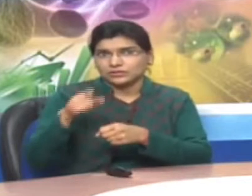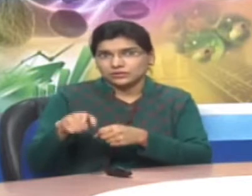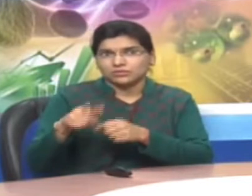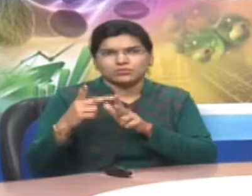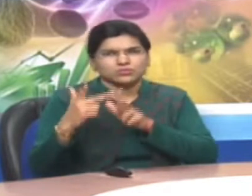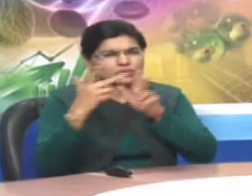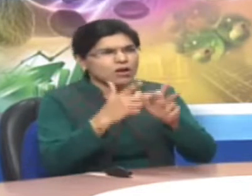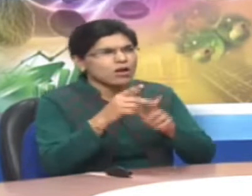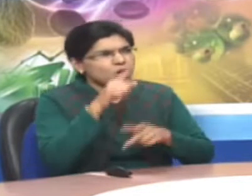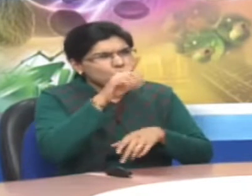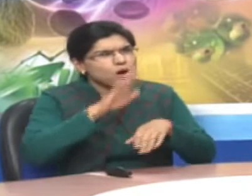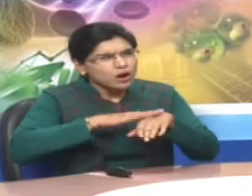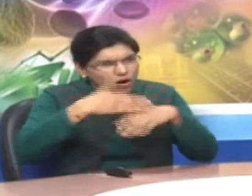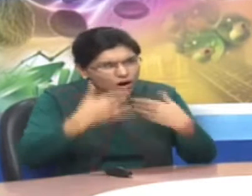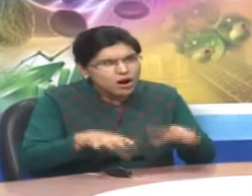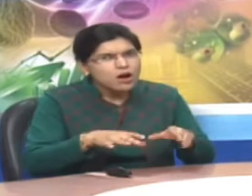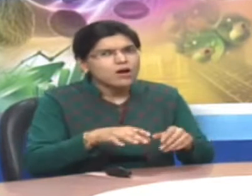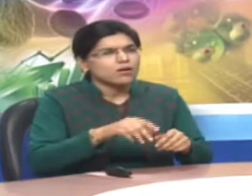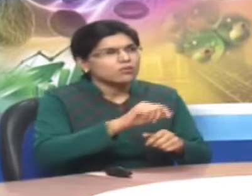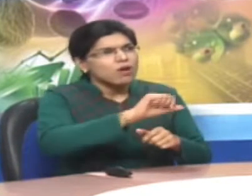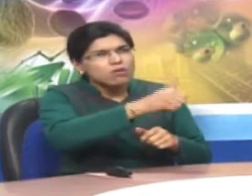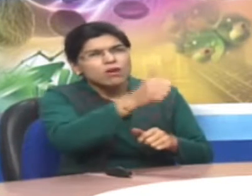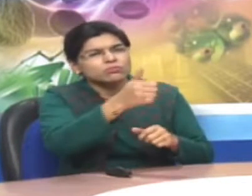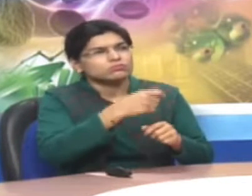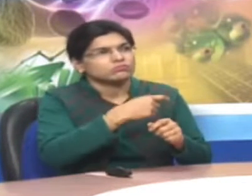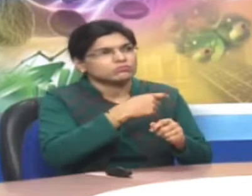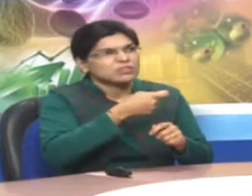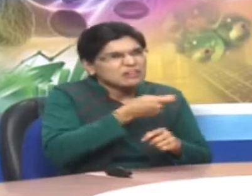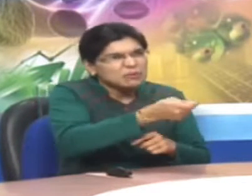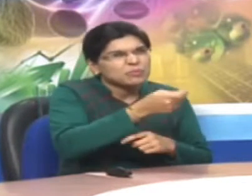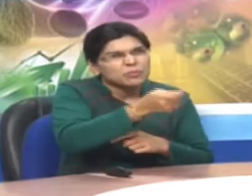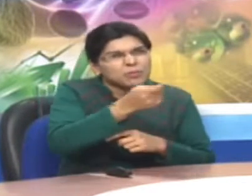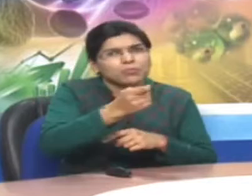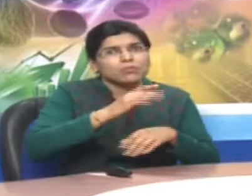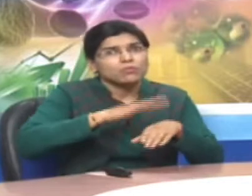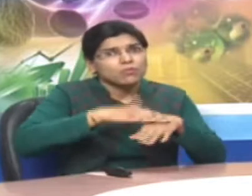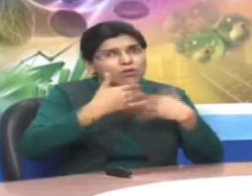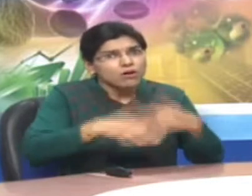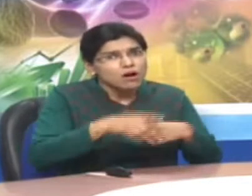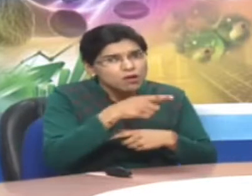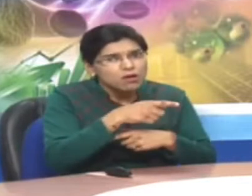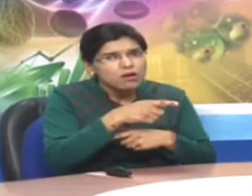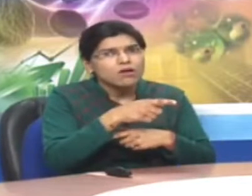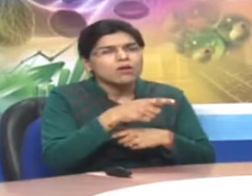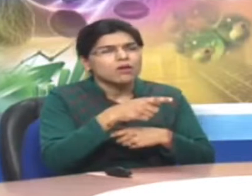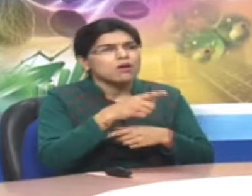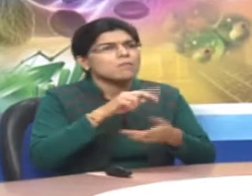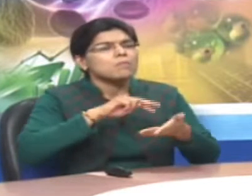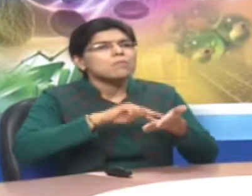Gerard says, "You're planning a double murder, so to